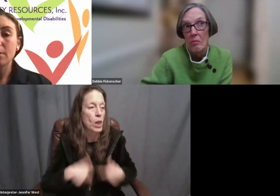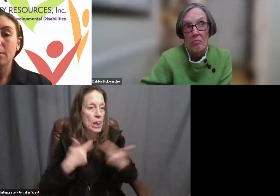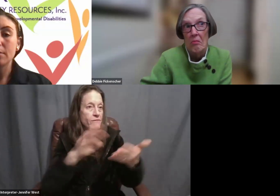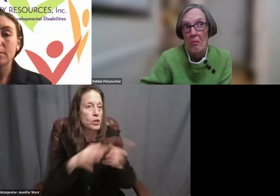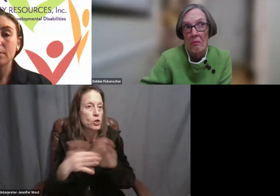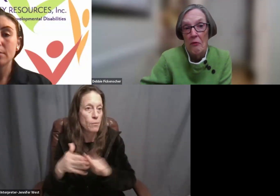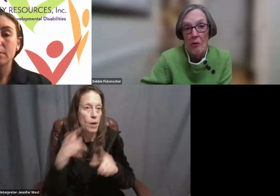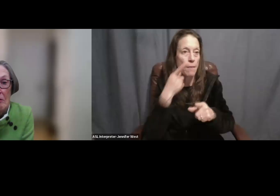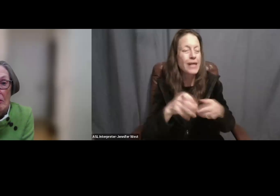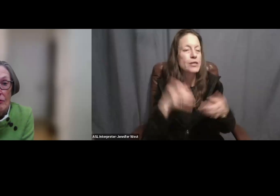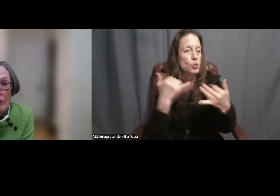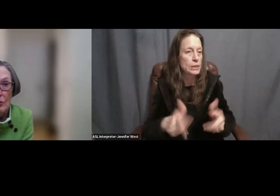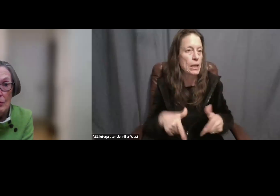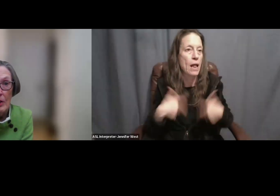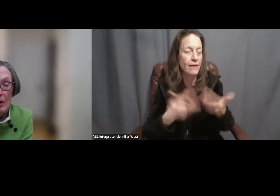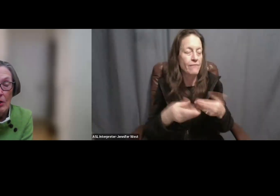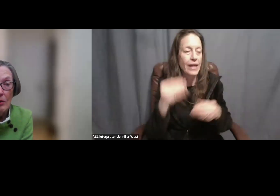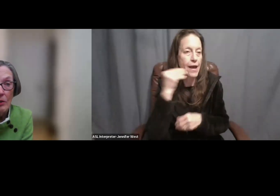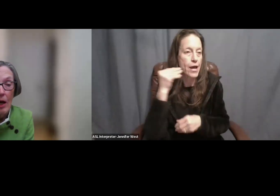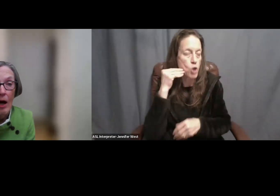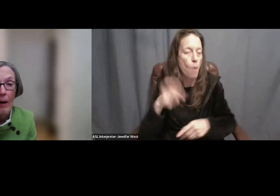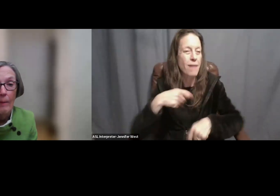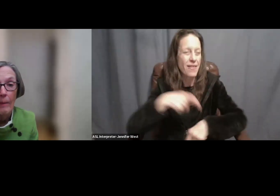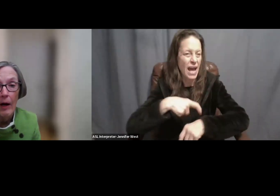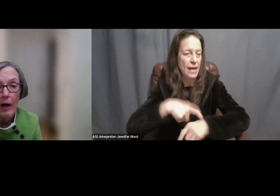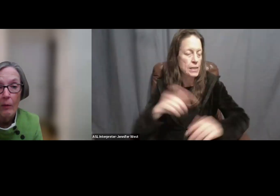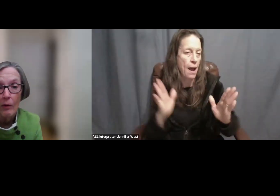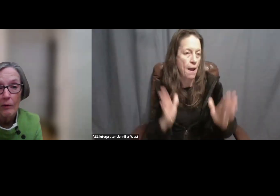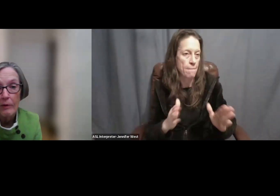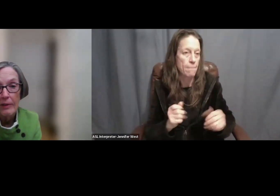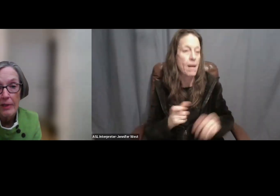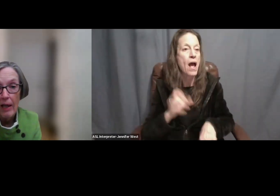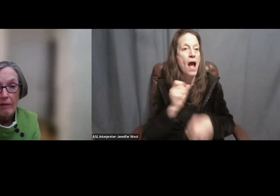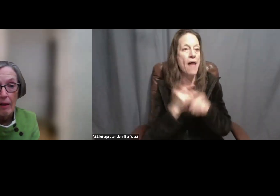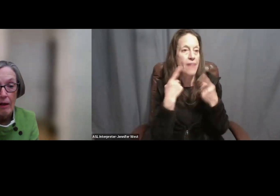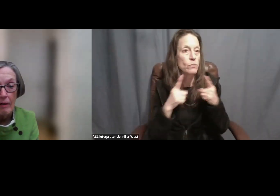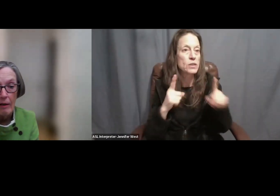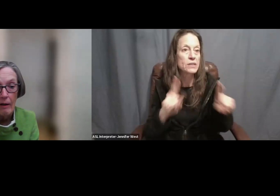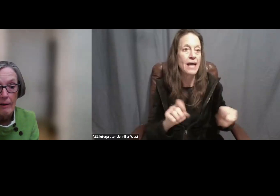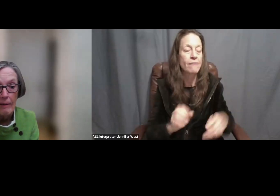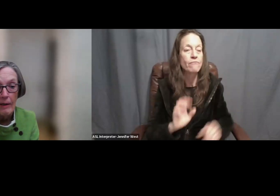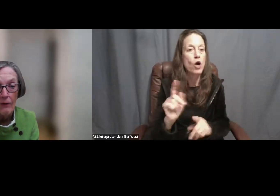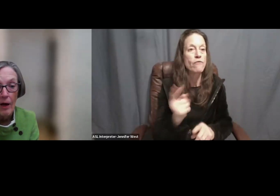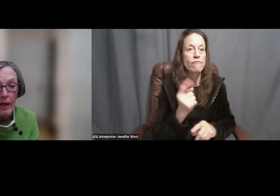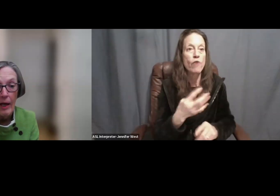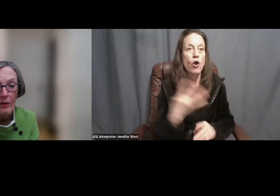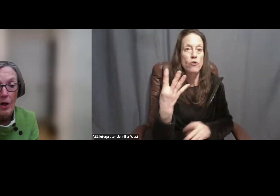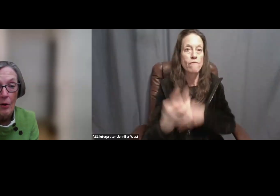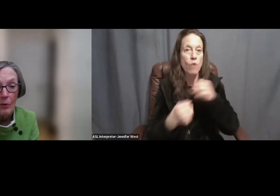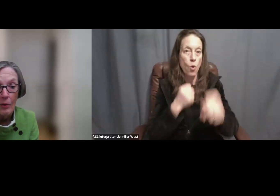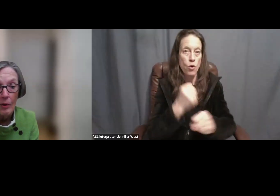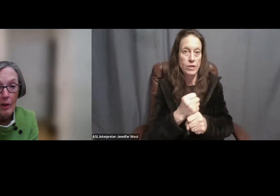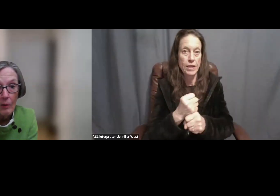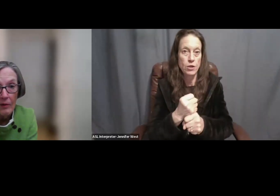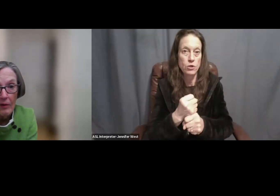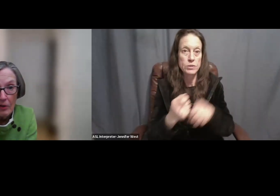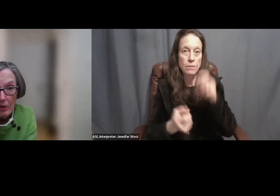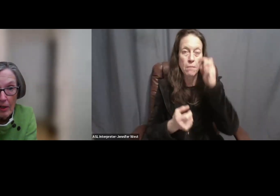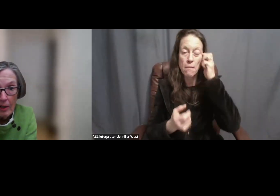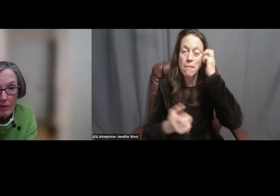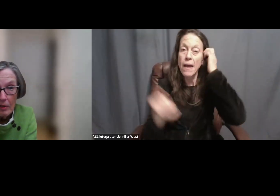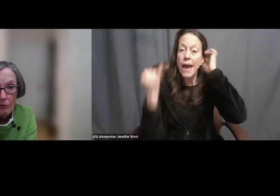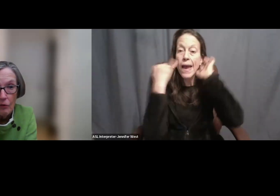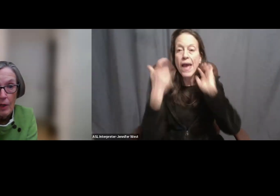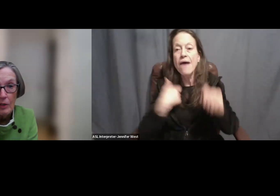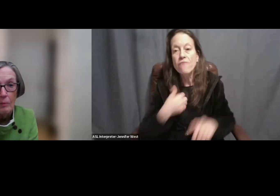worked for the first 3 years. I will say that if I had known there was such